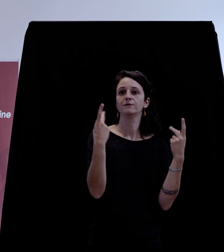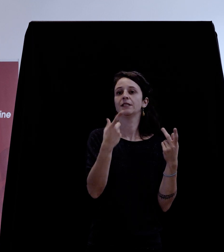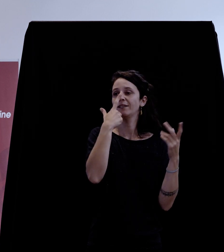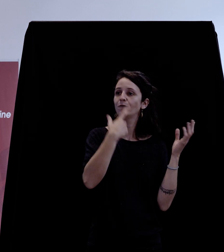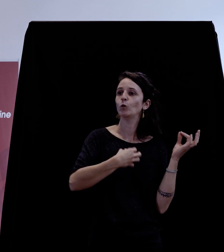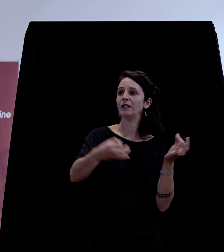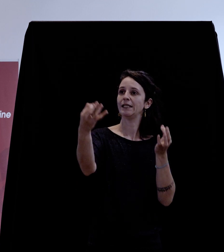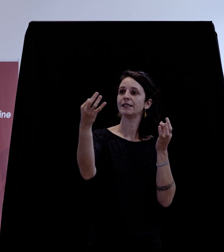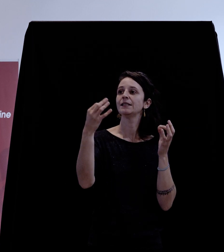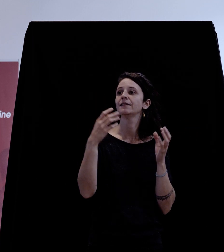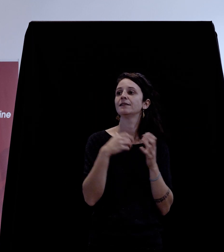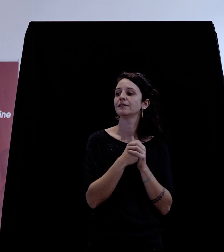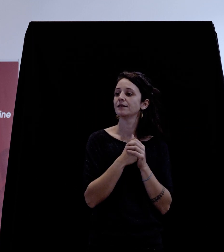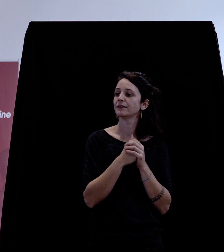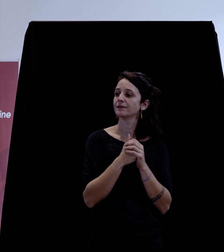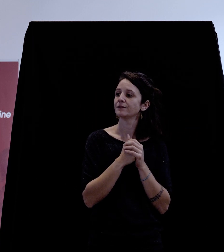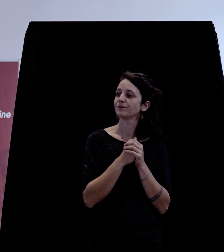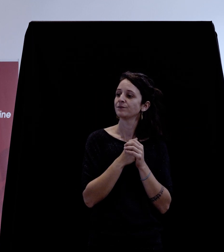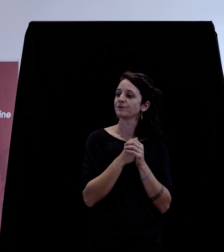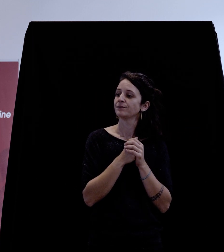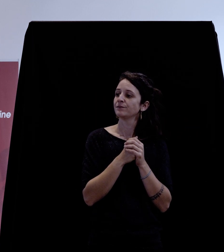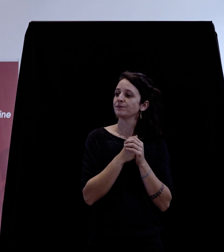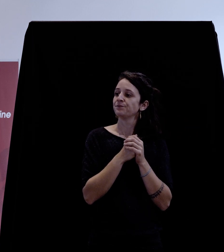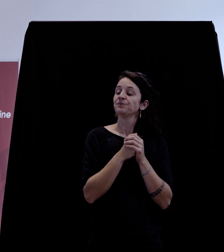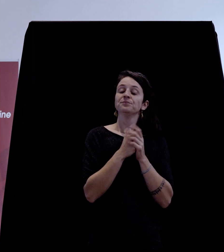So pain, why is pain so important?